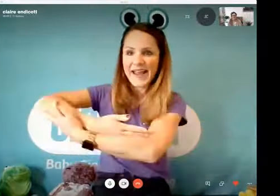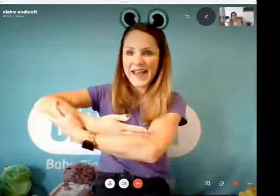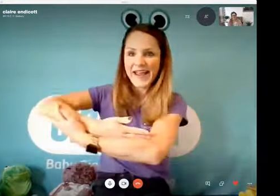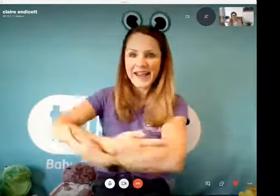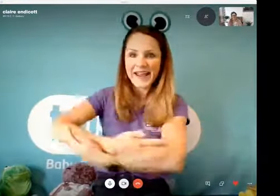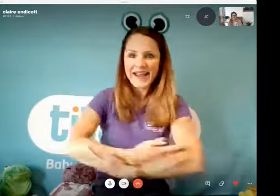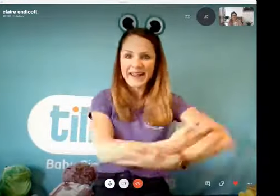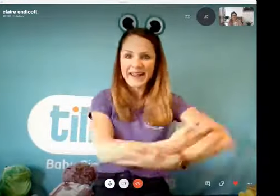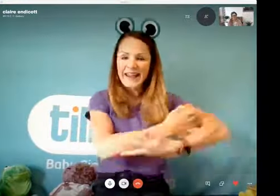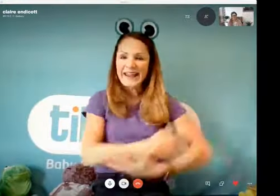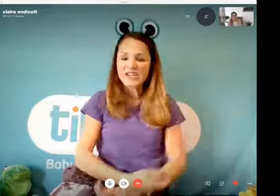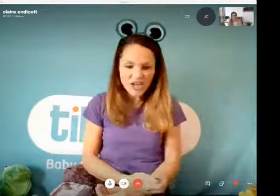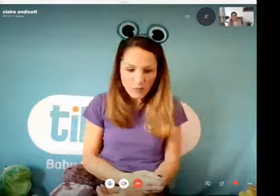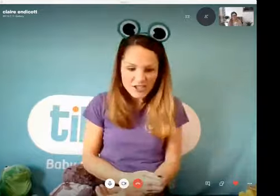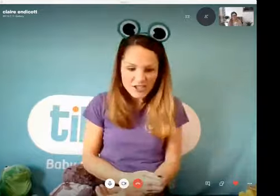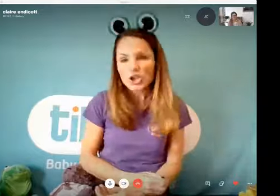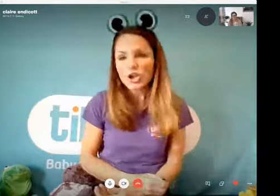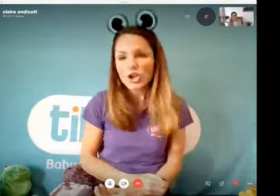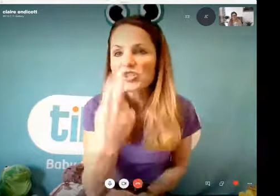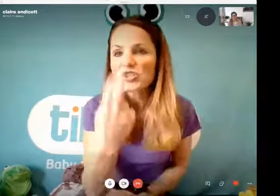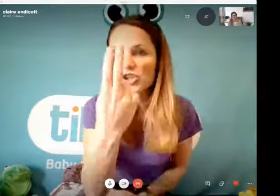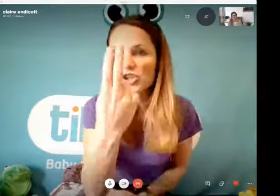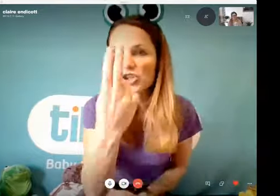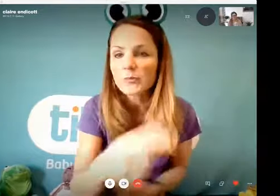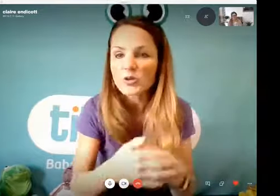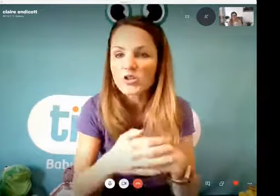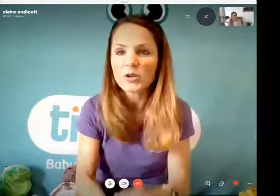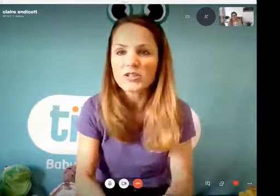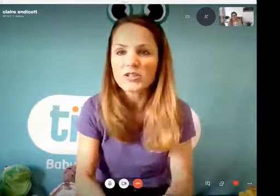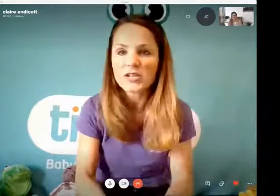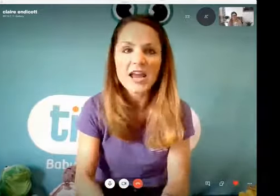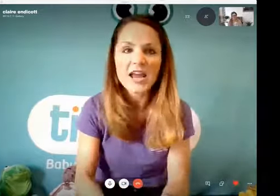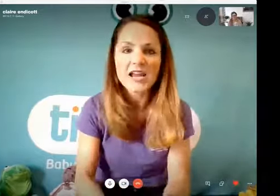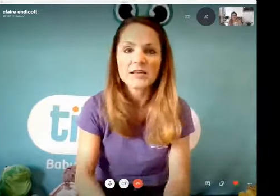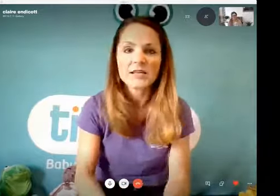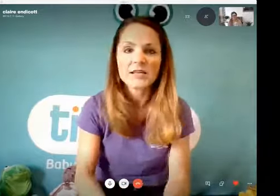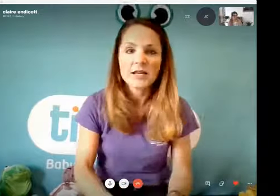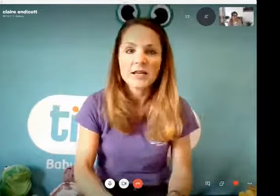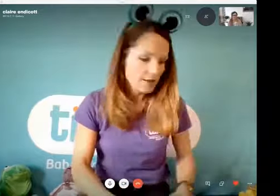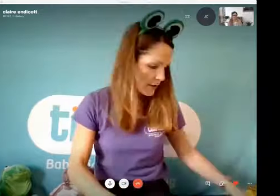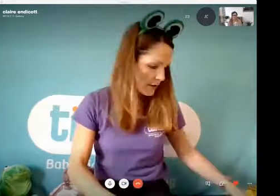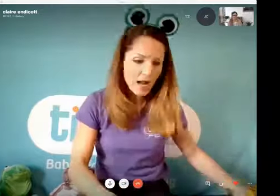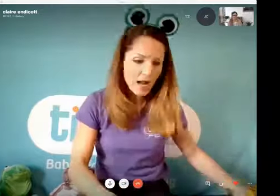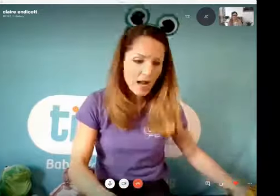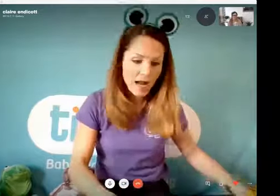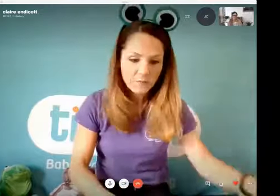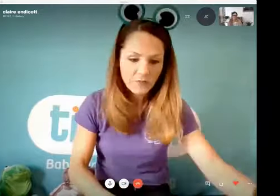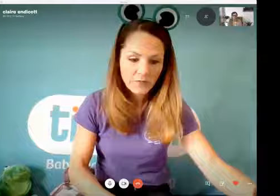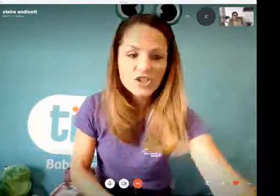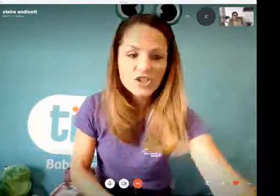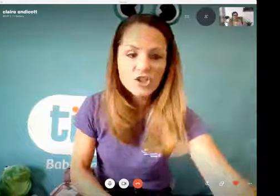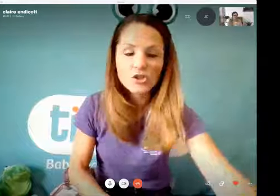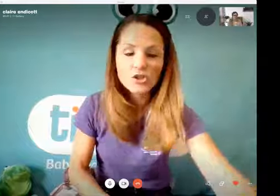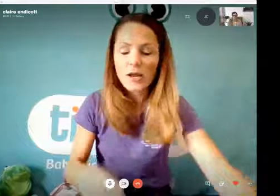baby. Shall we do just 2 more songs? Have we got time, Jade? Yeah, go for it. Yeah? Let's do a couple of